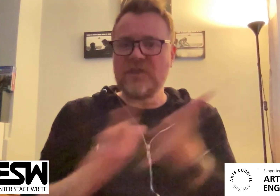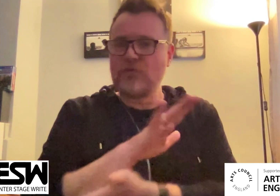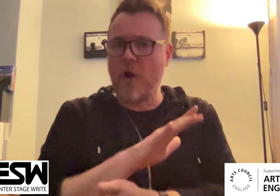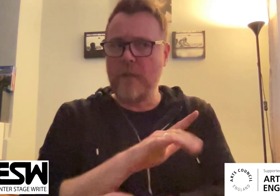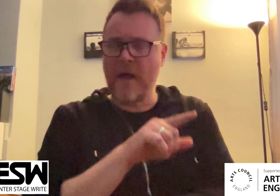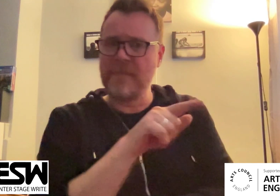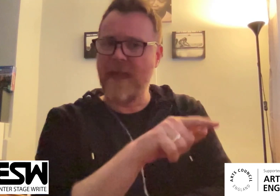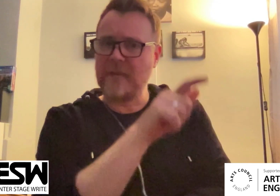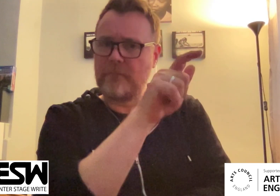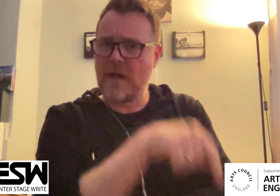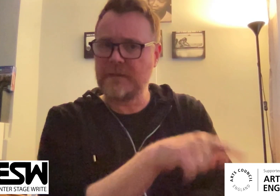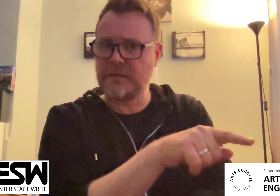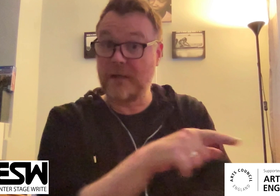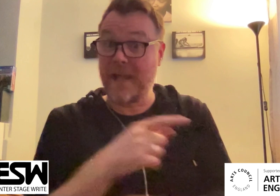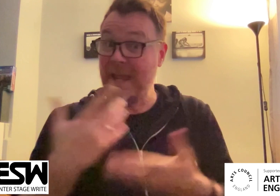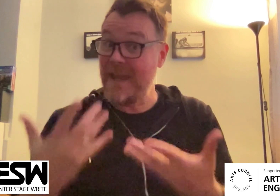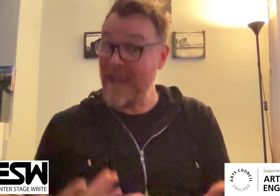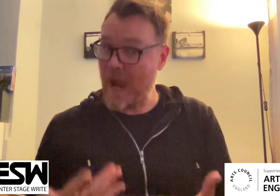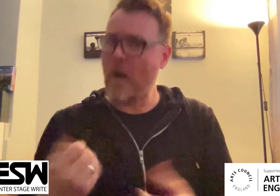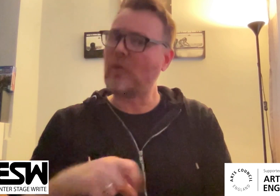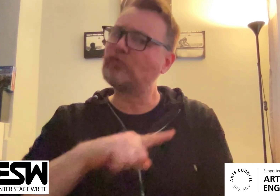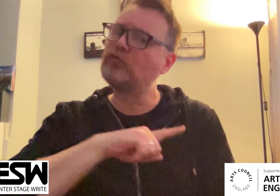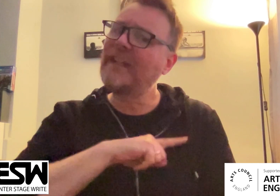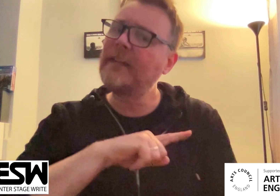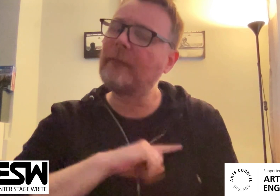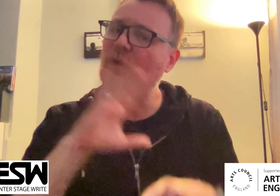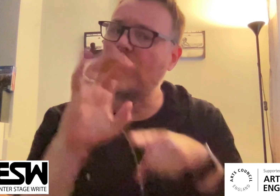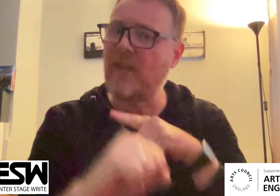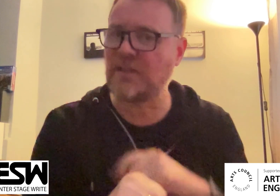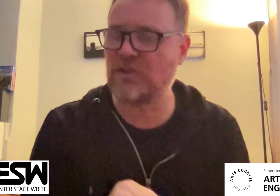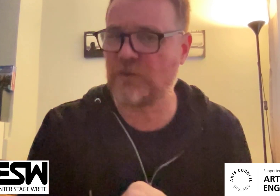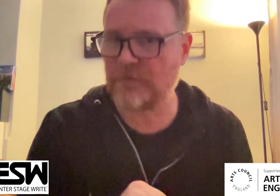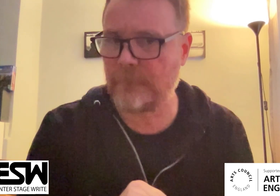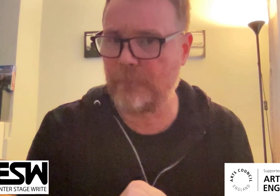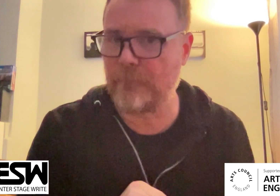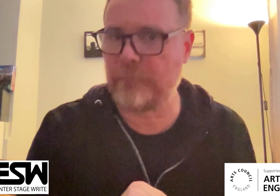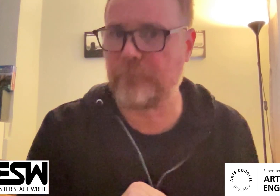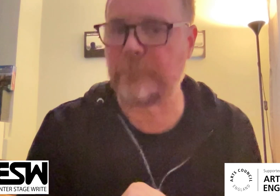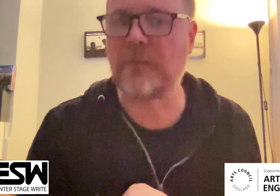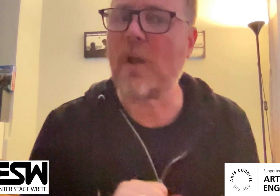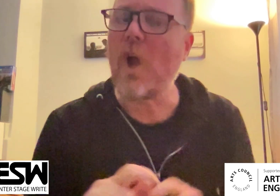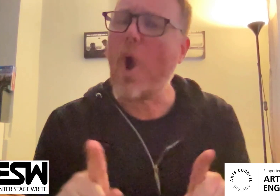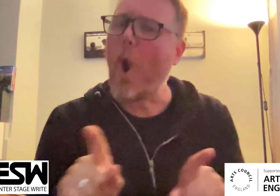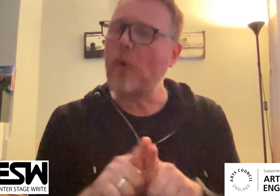by this single antagonist. So now that gives your character a reason to seek revenge. And